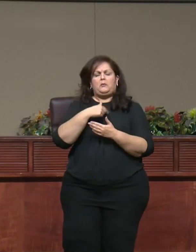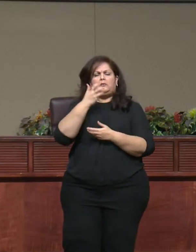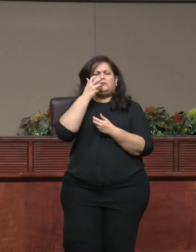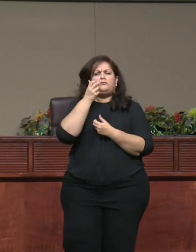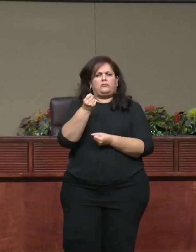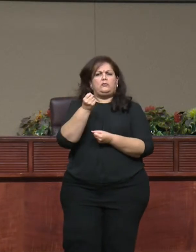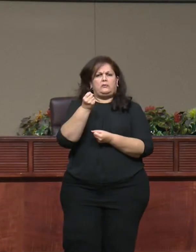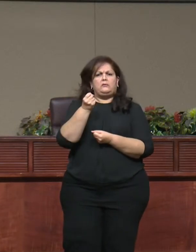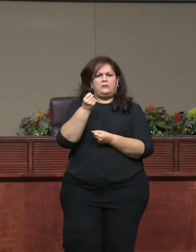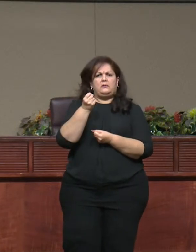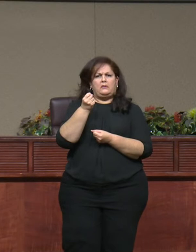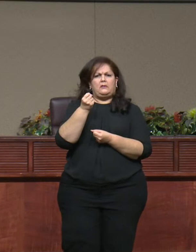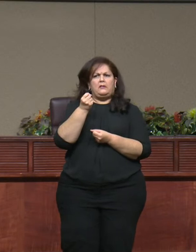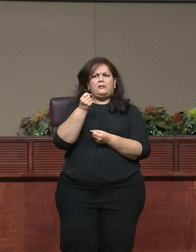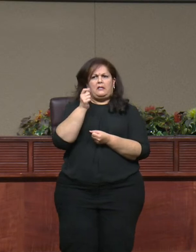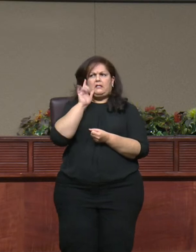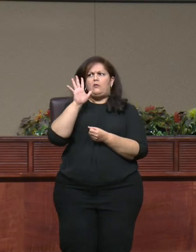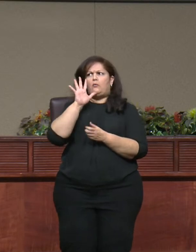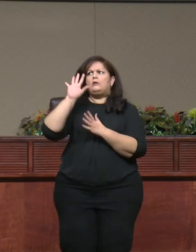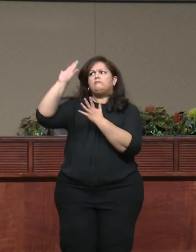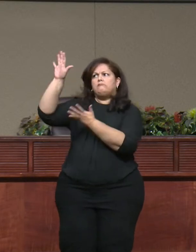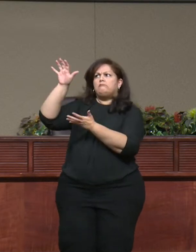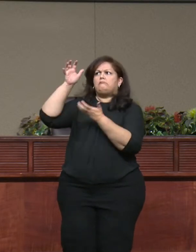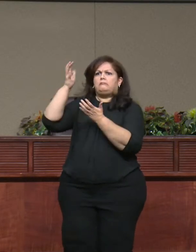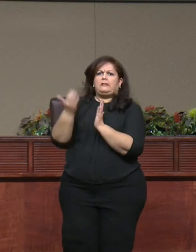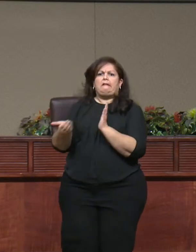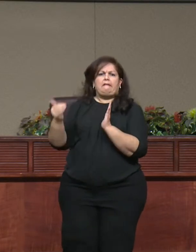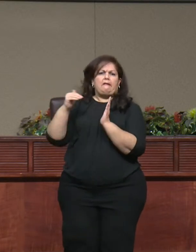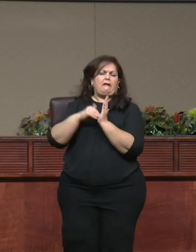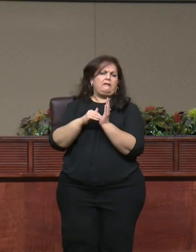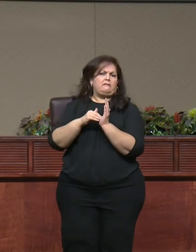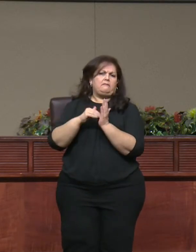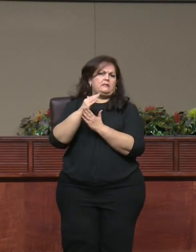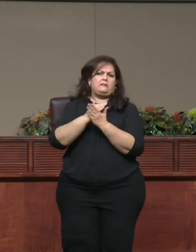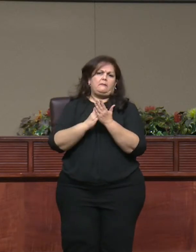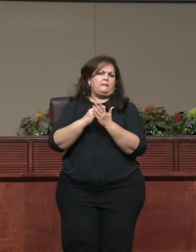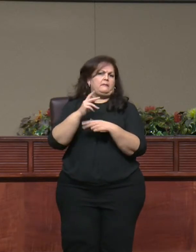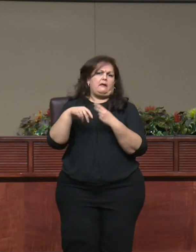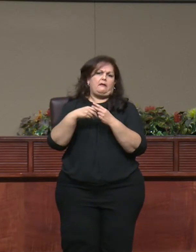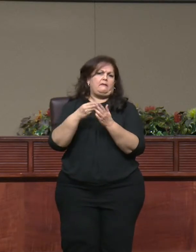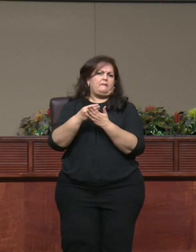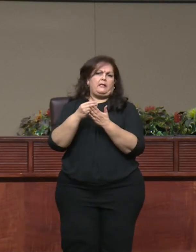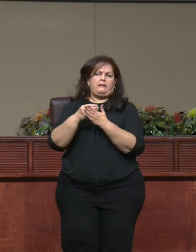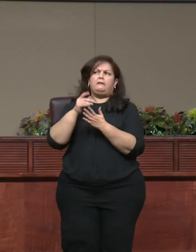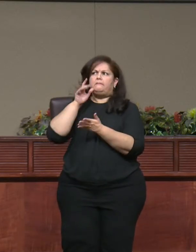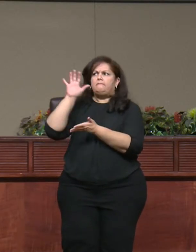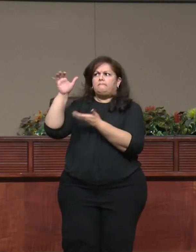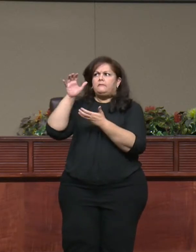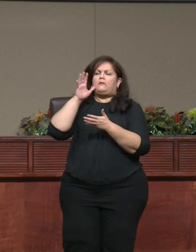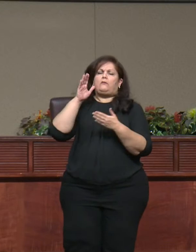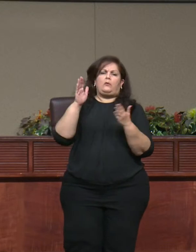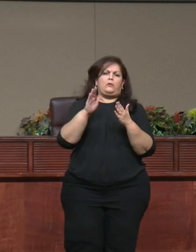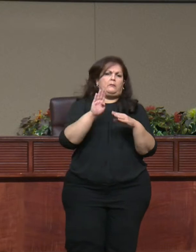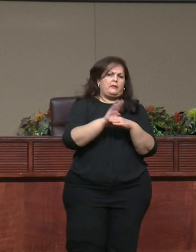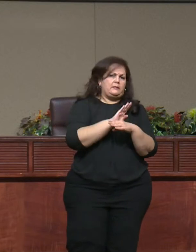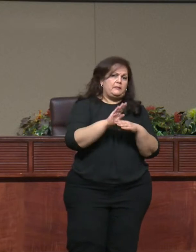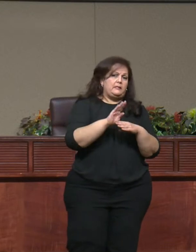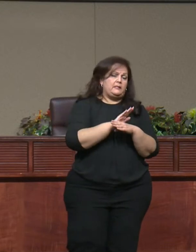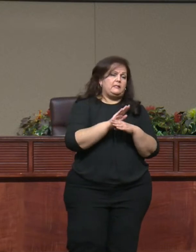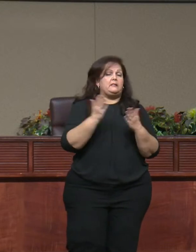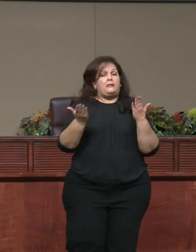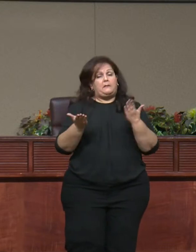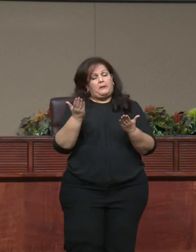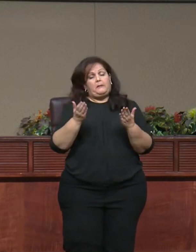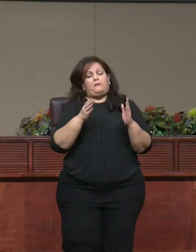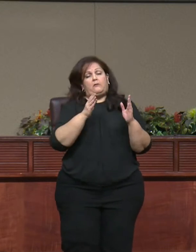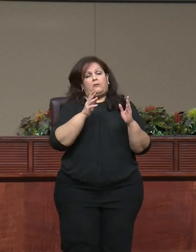will be a second round of some type of stimulus assistance for small businesses and perhaps